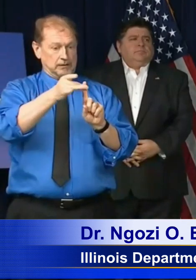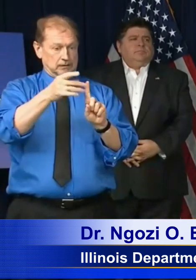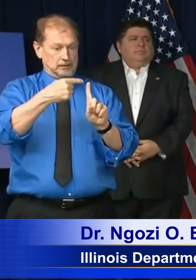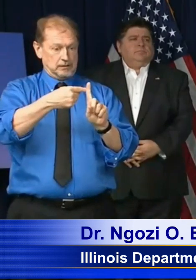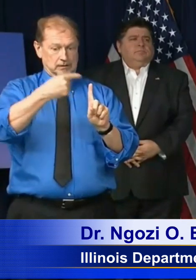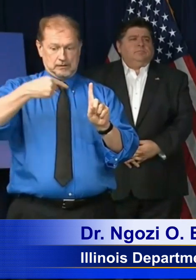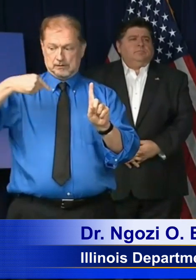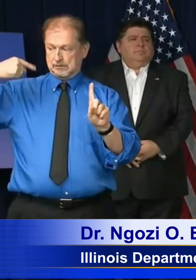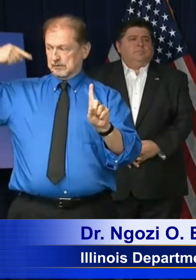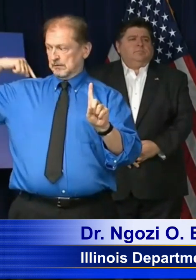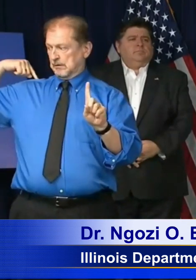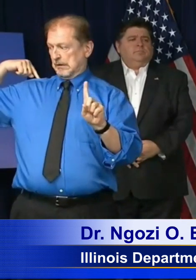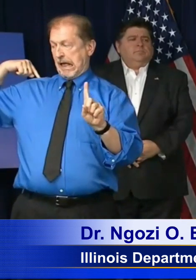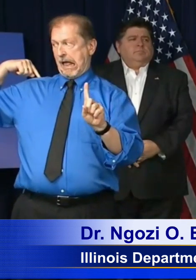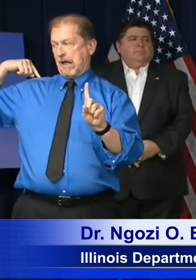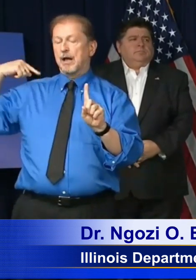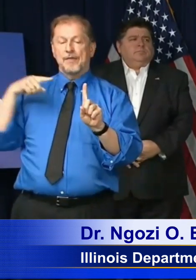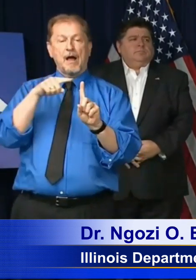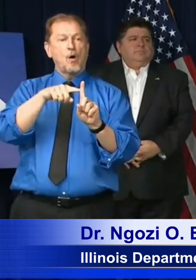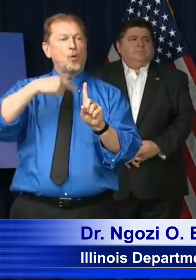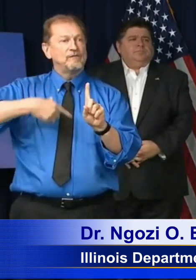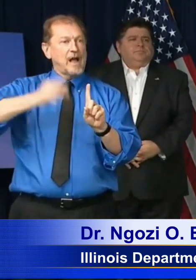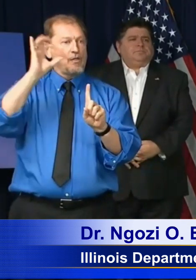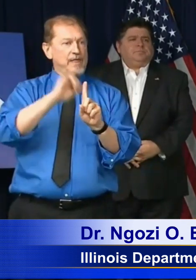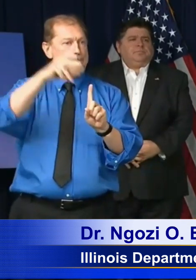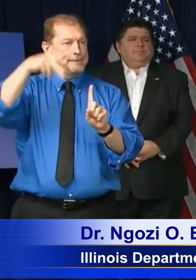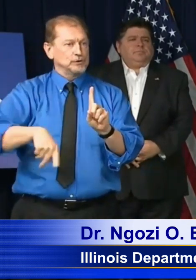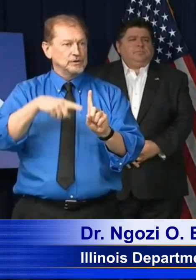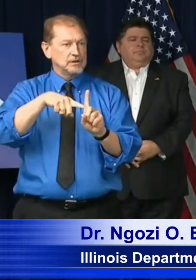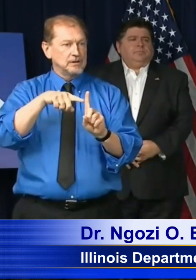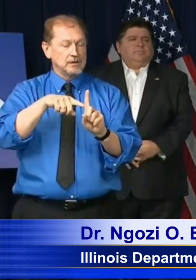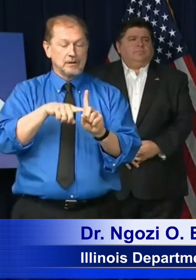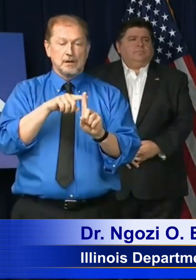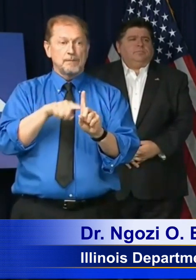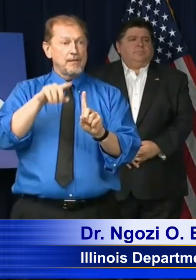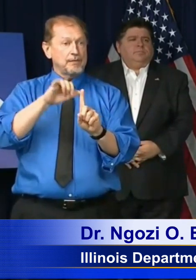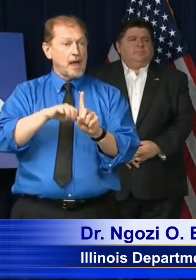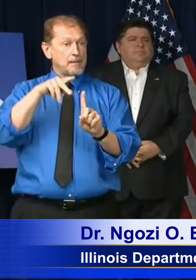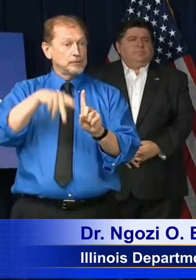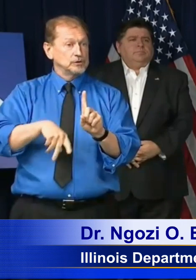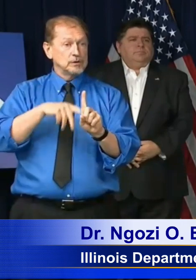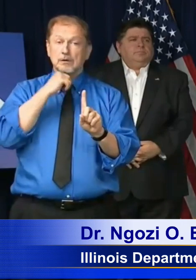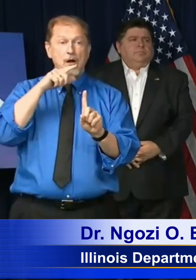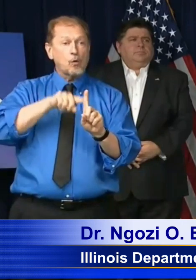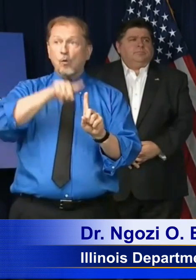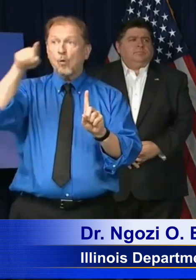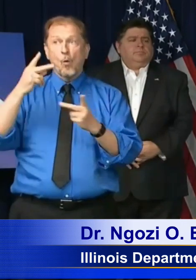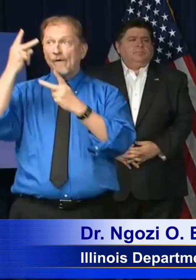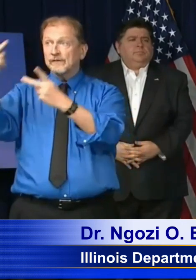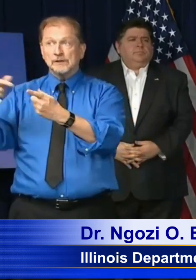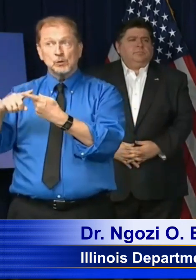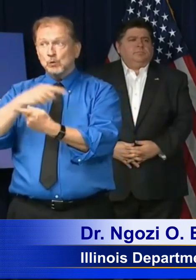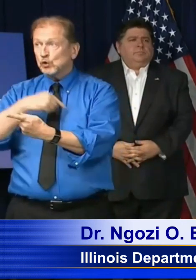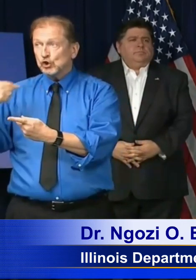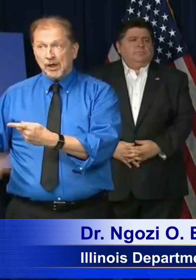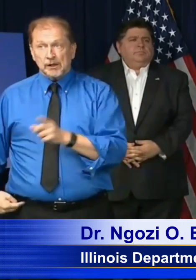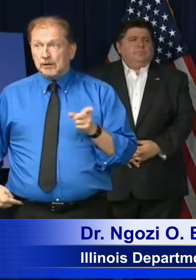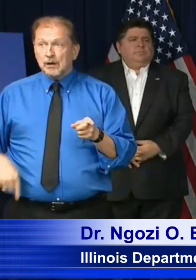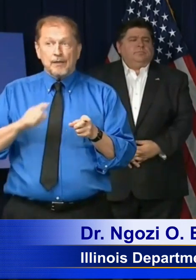that individual was not on a flight that came in after after any